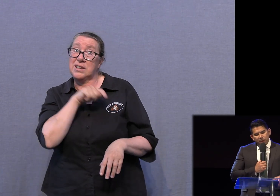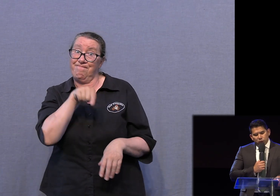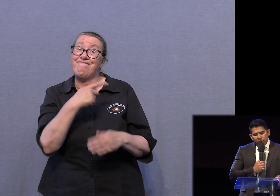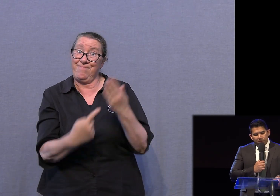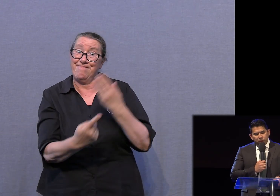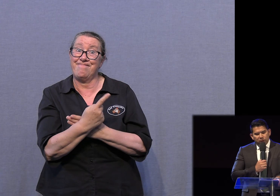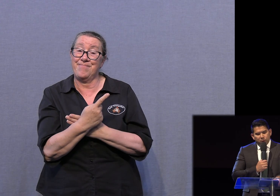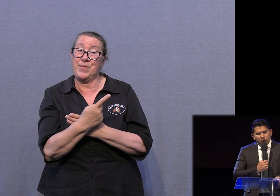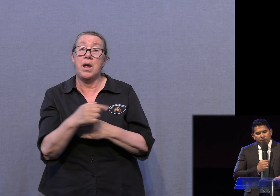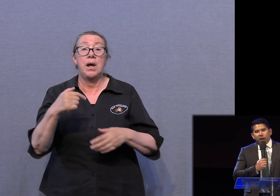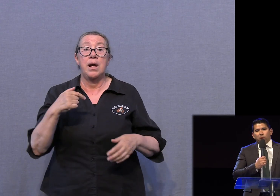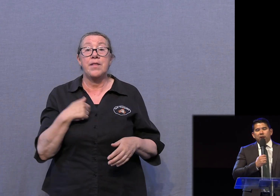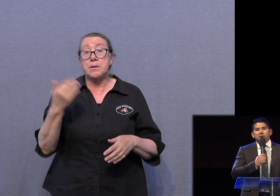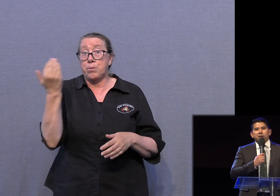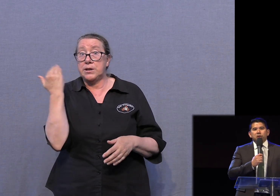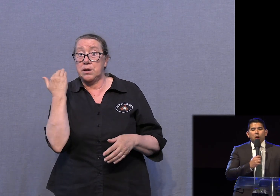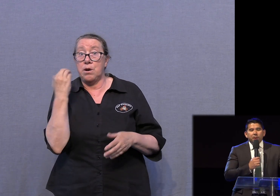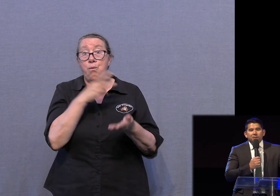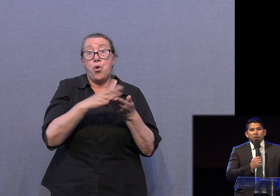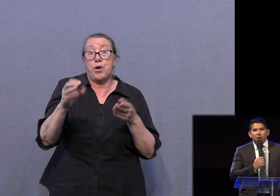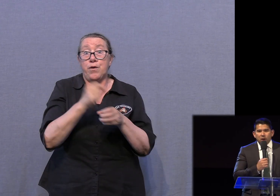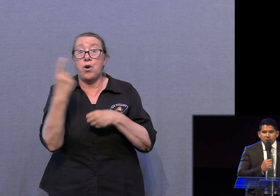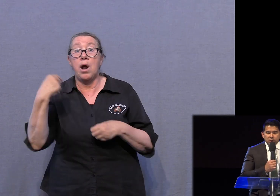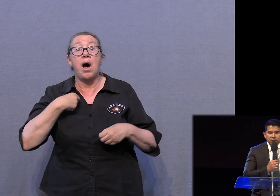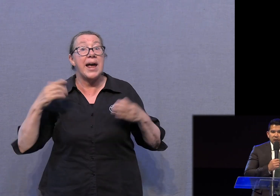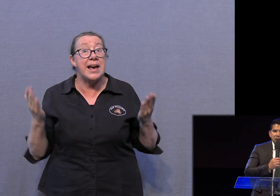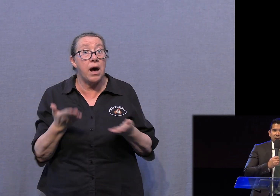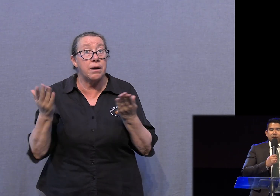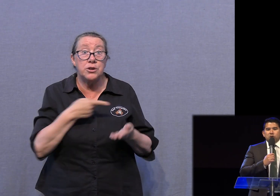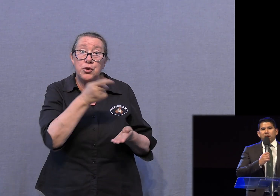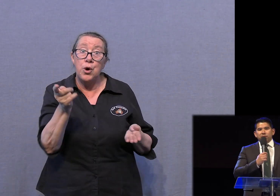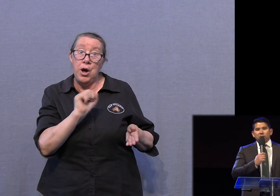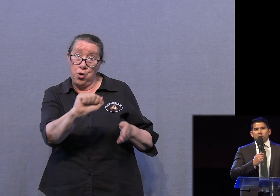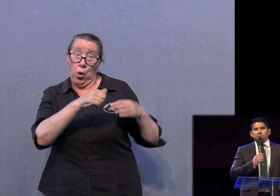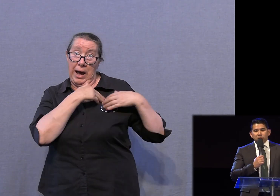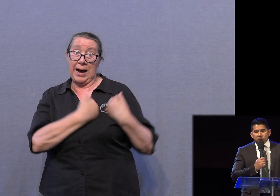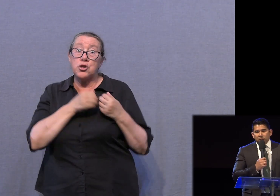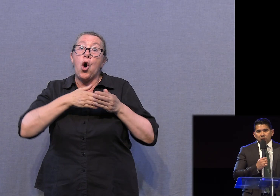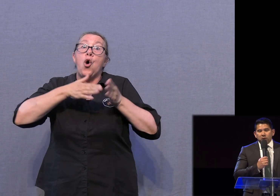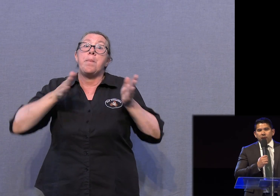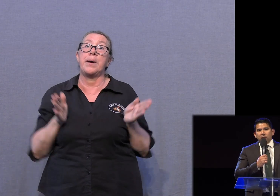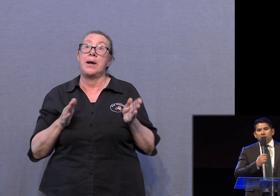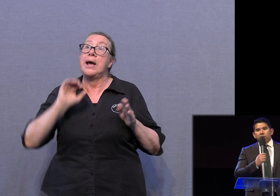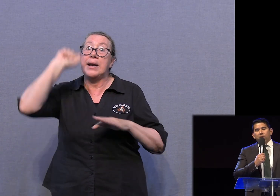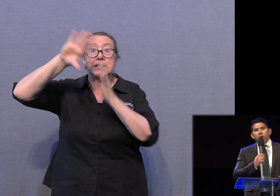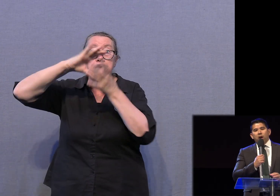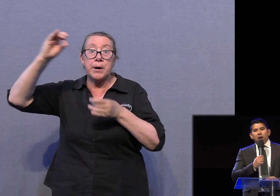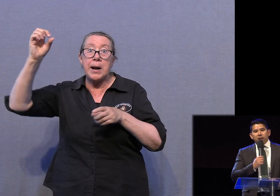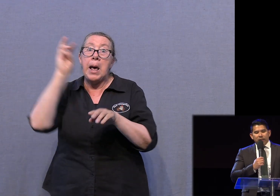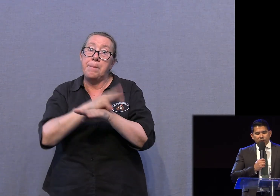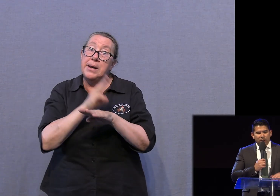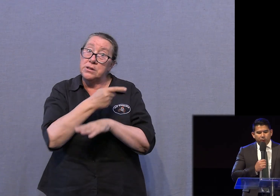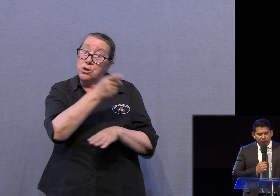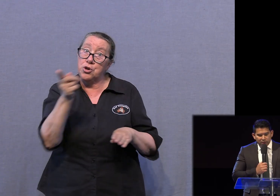we come to the ministry of the preaching of the Word of God, I want to encourage you to open up your hearts and let the Spirit of the Lord minister to you. Even though we